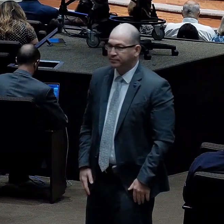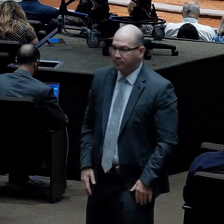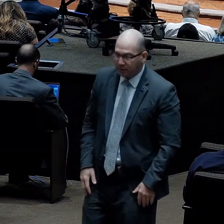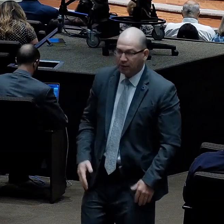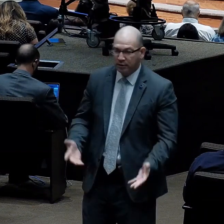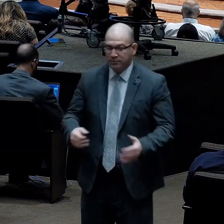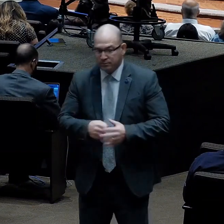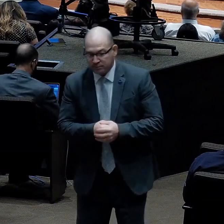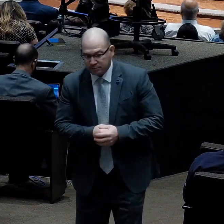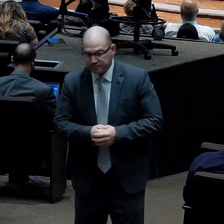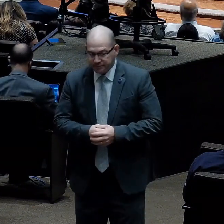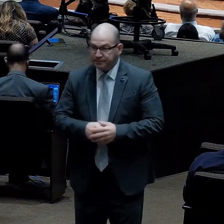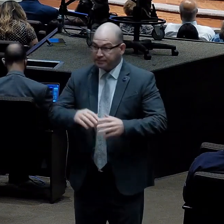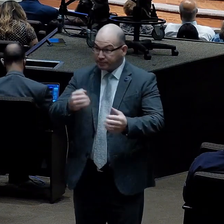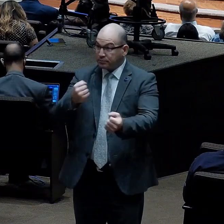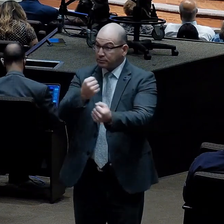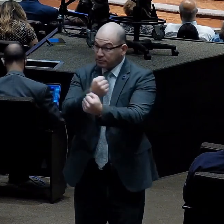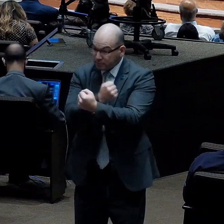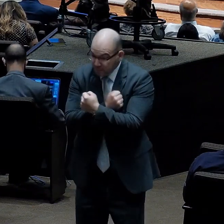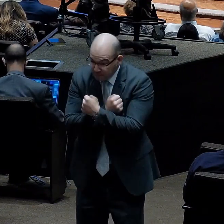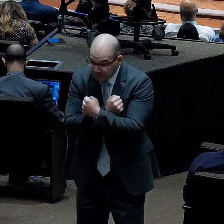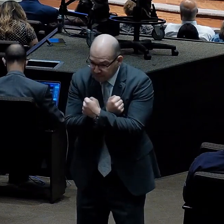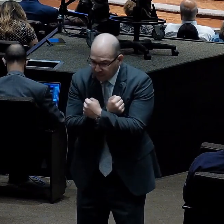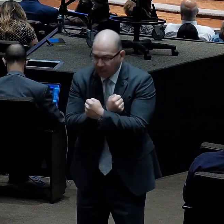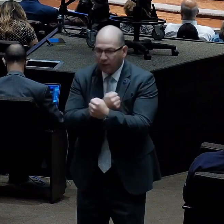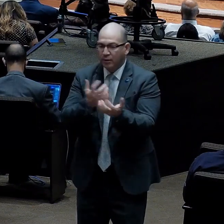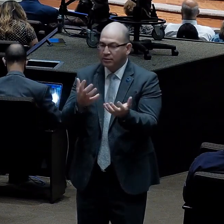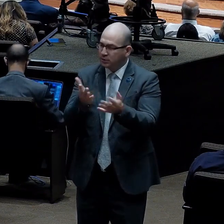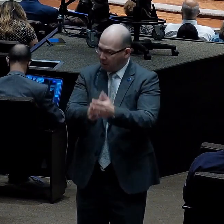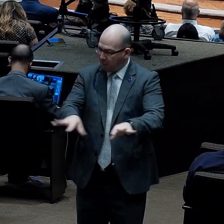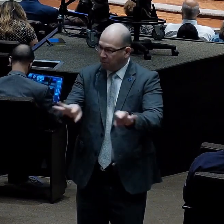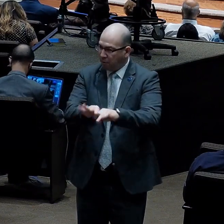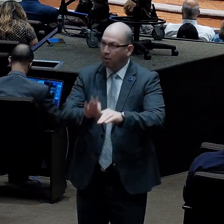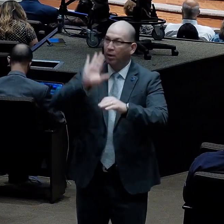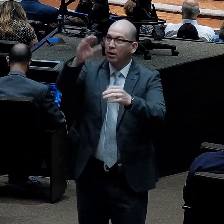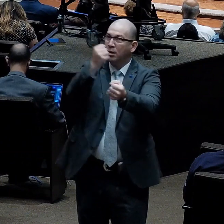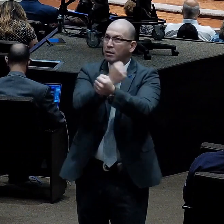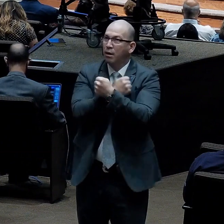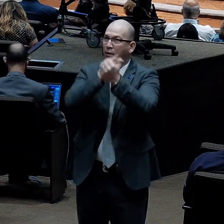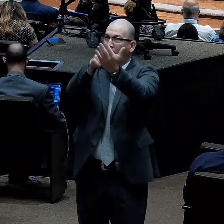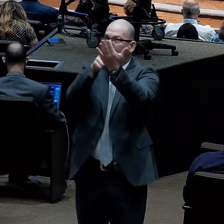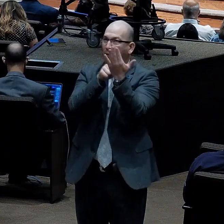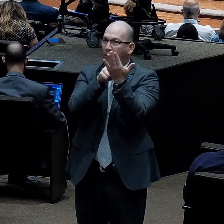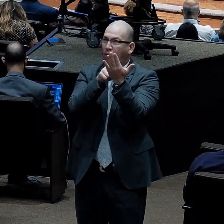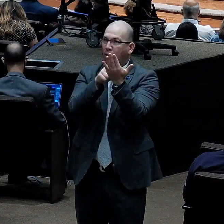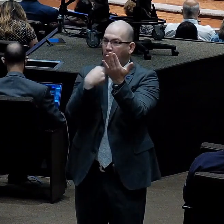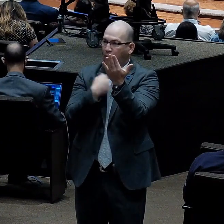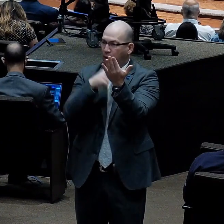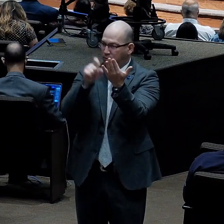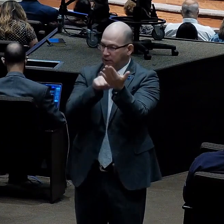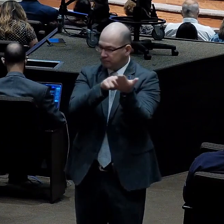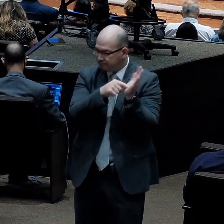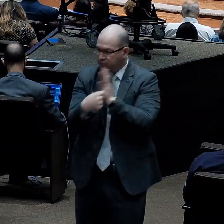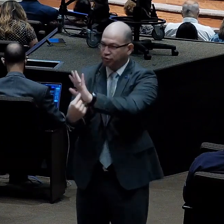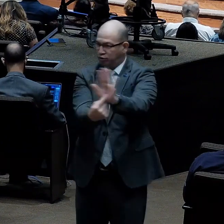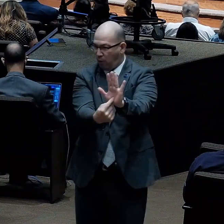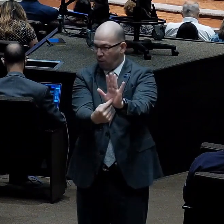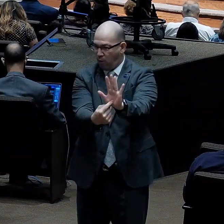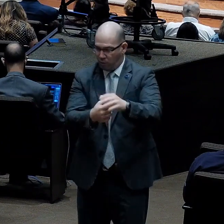action of expressing God's love to this world. Now, if justice is not about